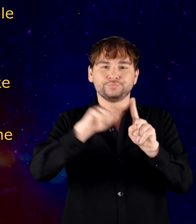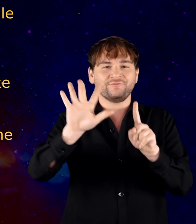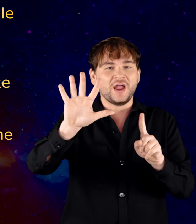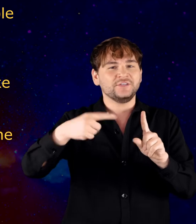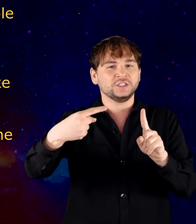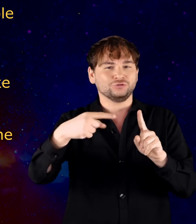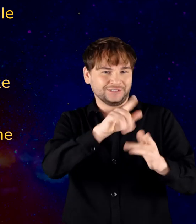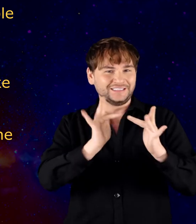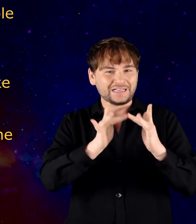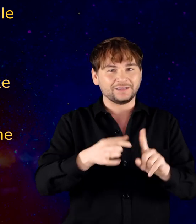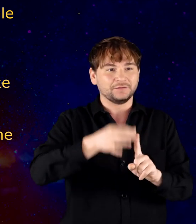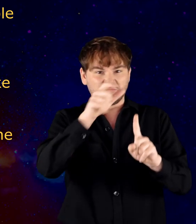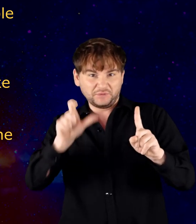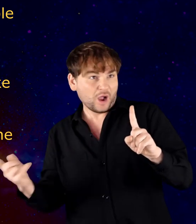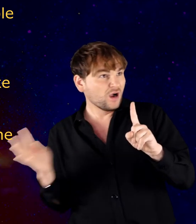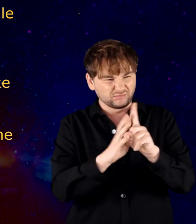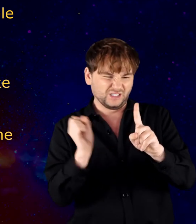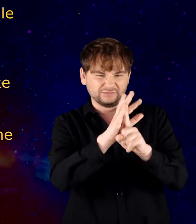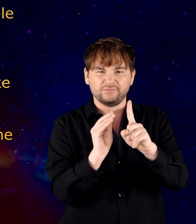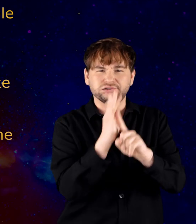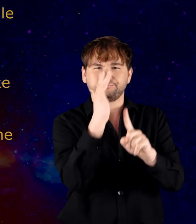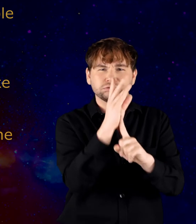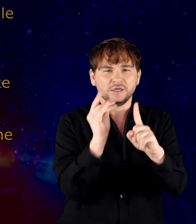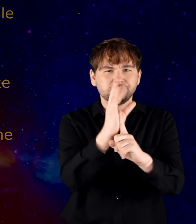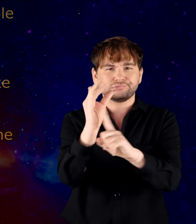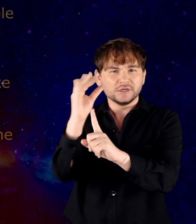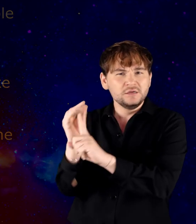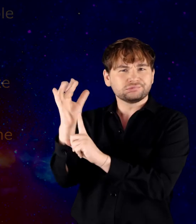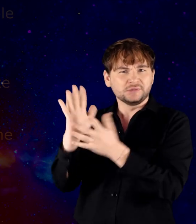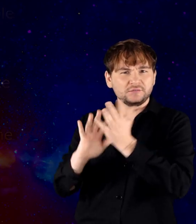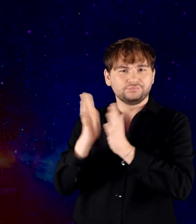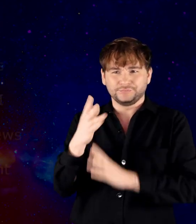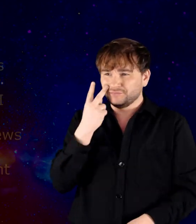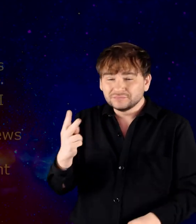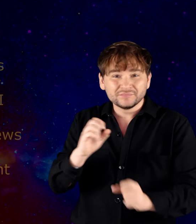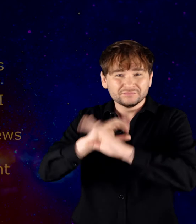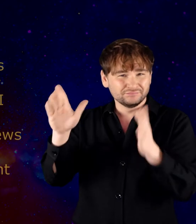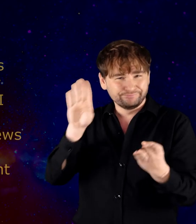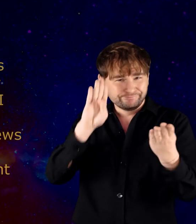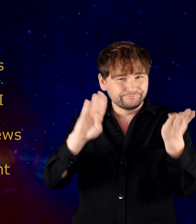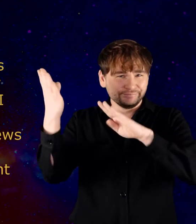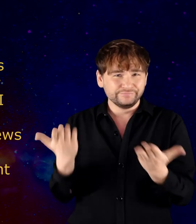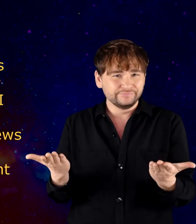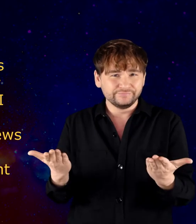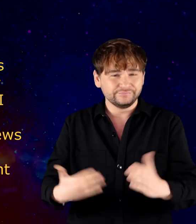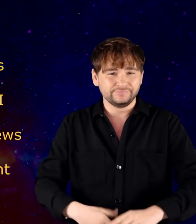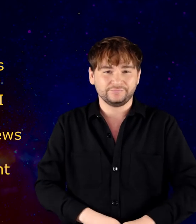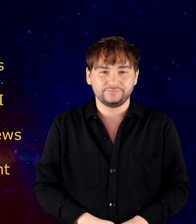communication tower. Yeah. Completely nonsensical, of course. Yep. it makes me a little bit